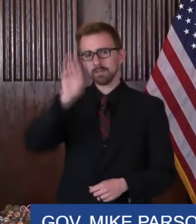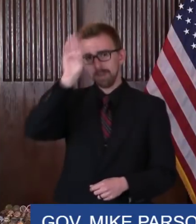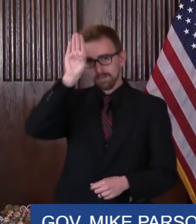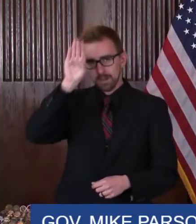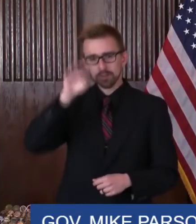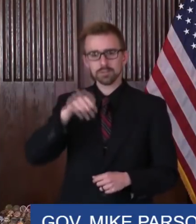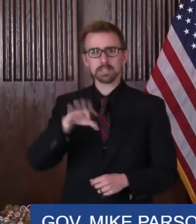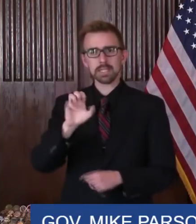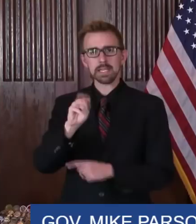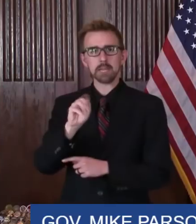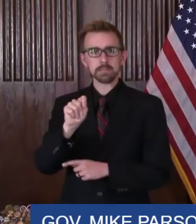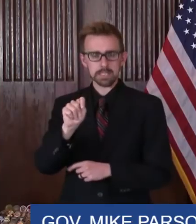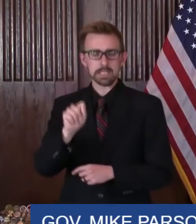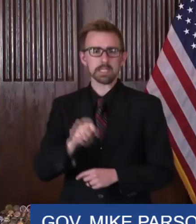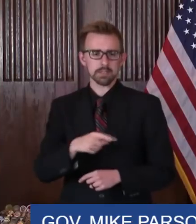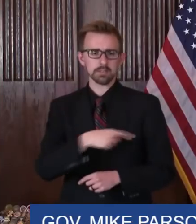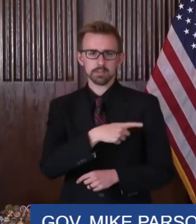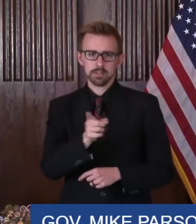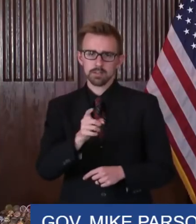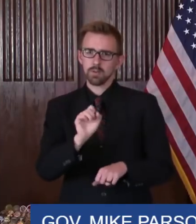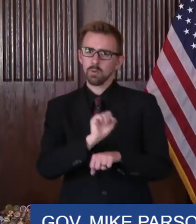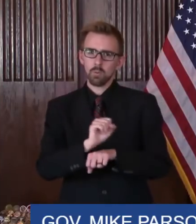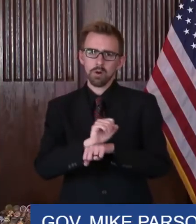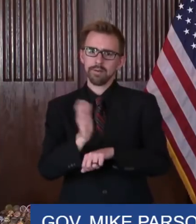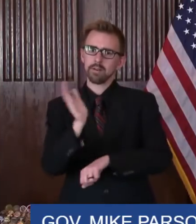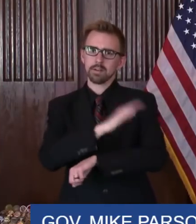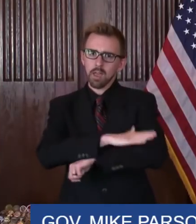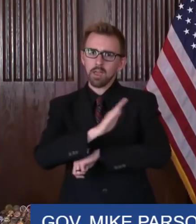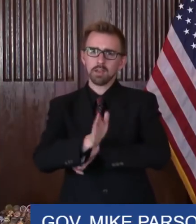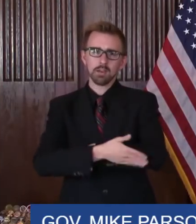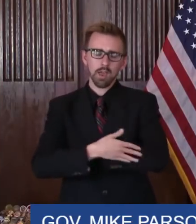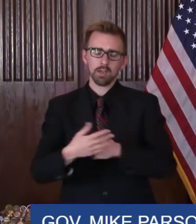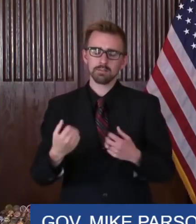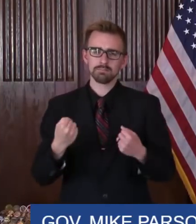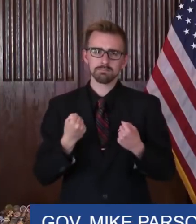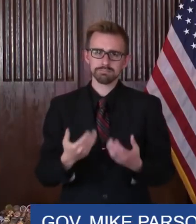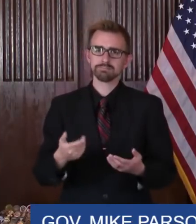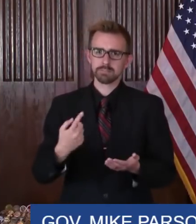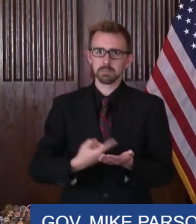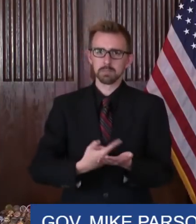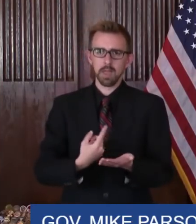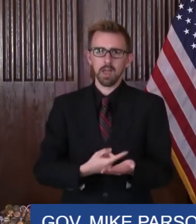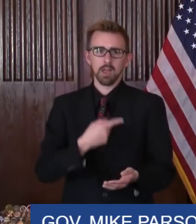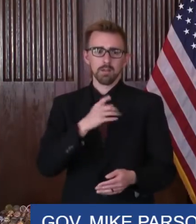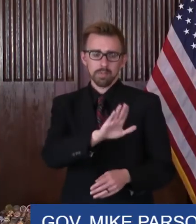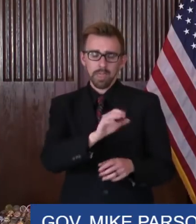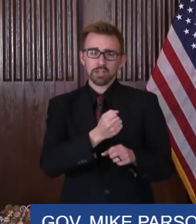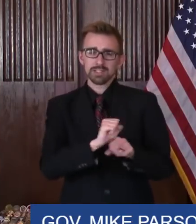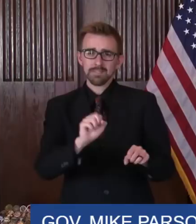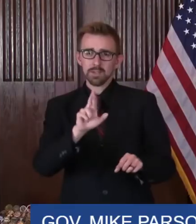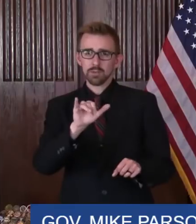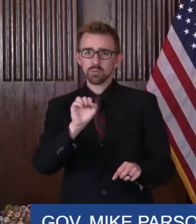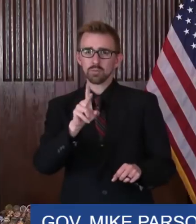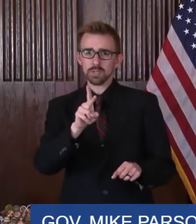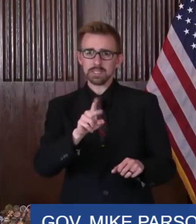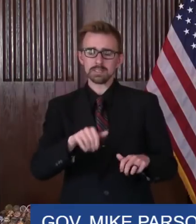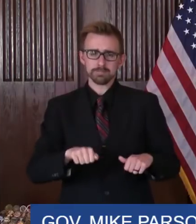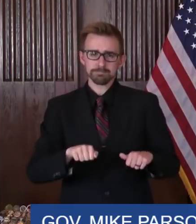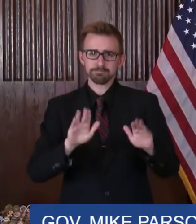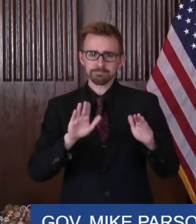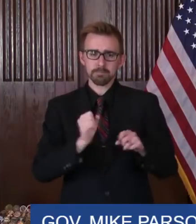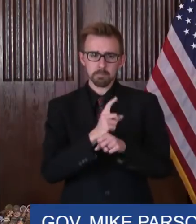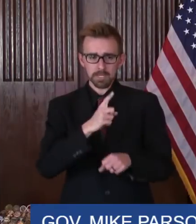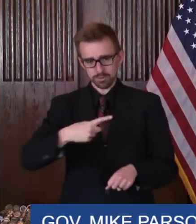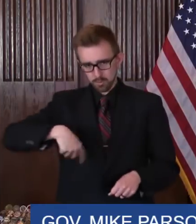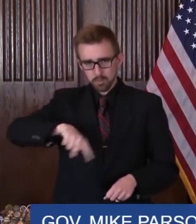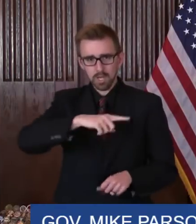firefighters, and EMTs are tireless public servants who compromise their own safety to ensure the